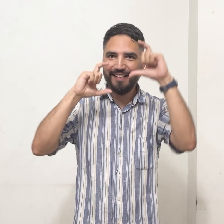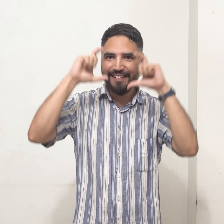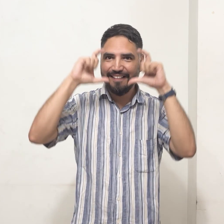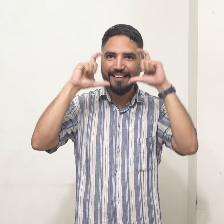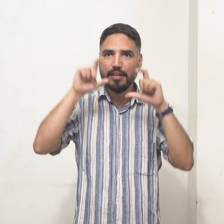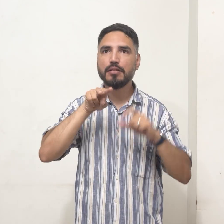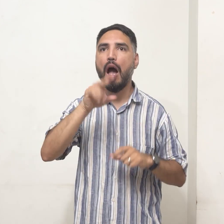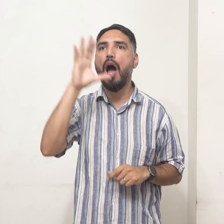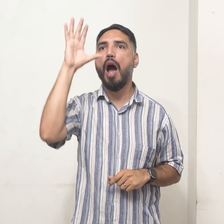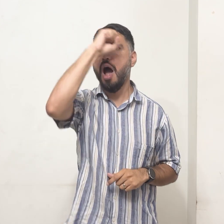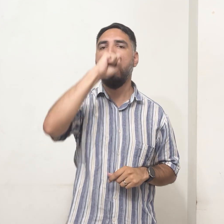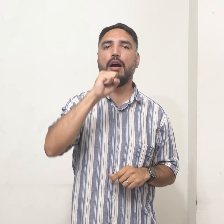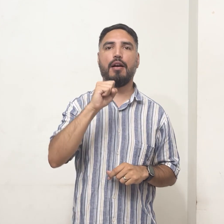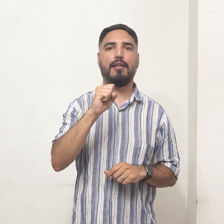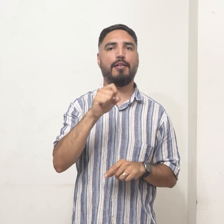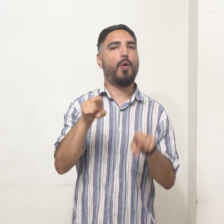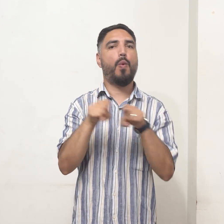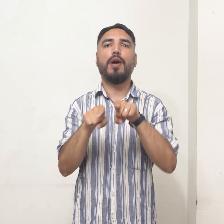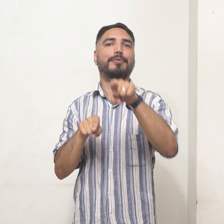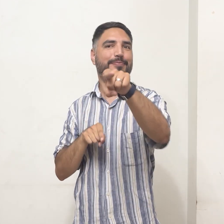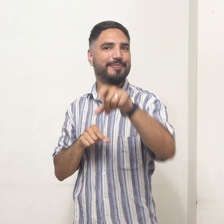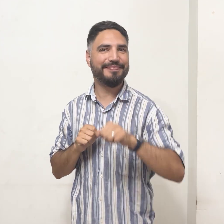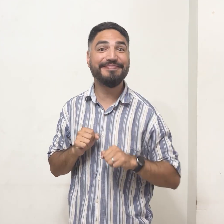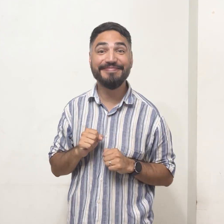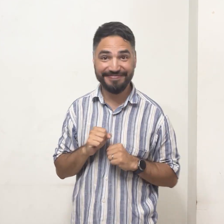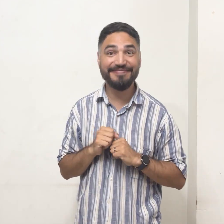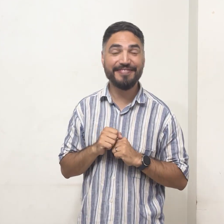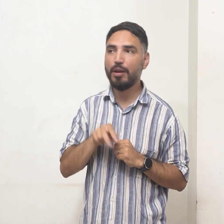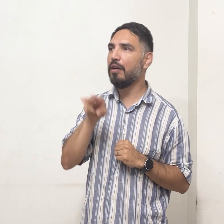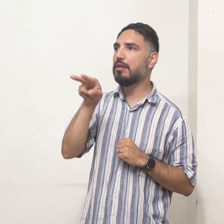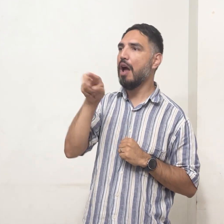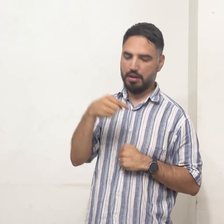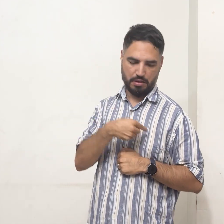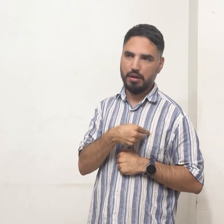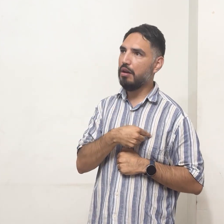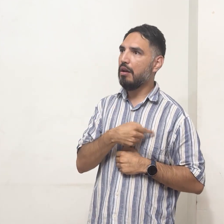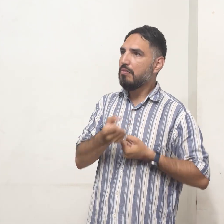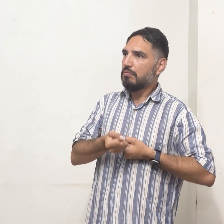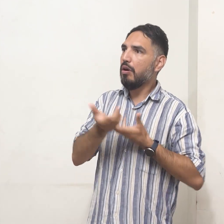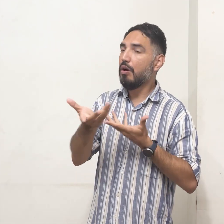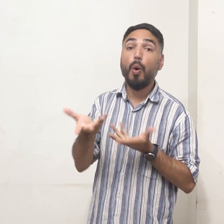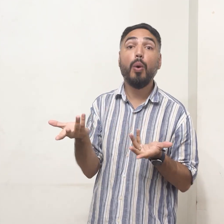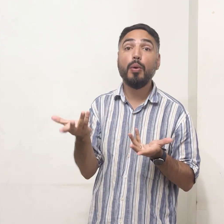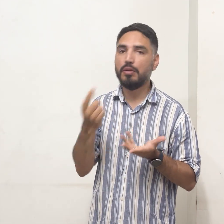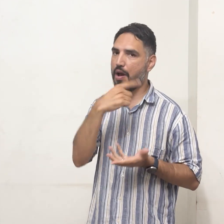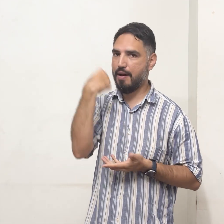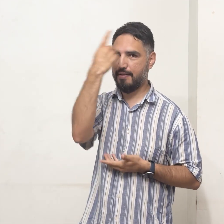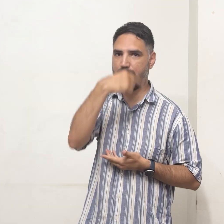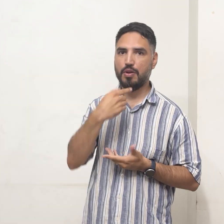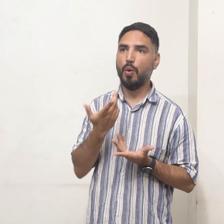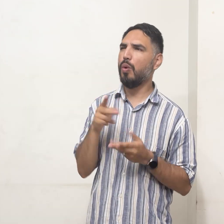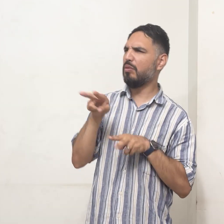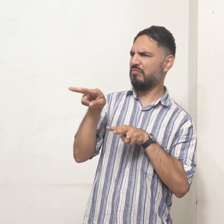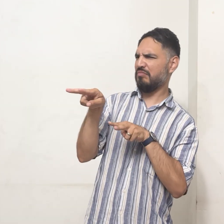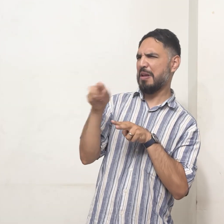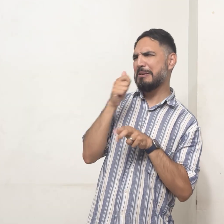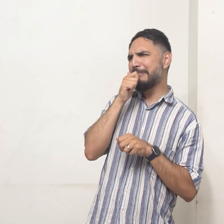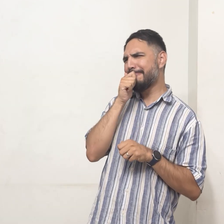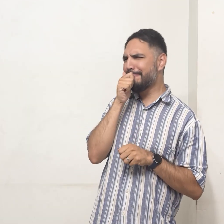expression, the message was easy to grasp. And you too, when you want to express a message or an emotion, you need to use facial expression. Or if there